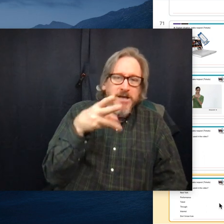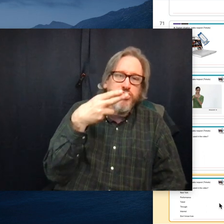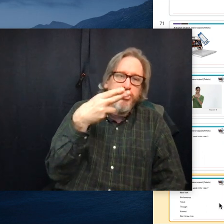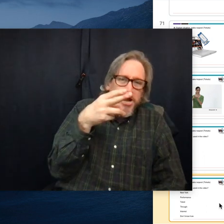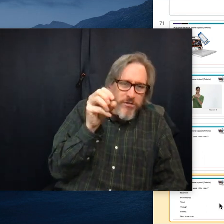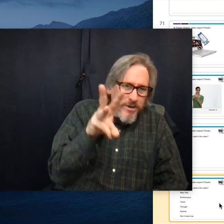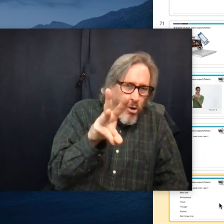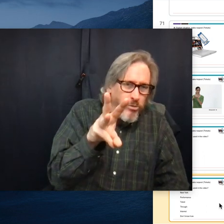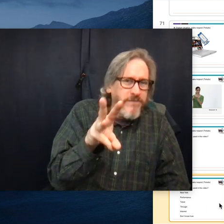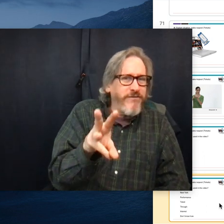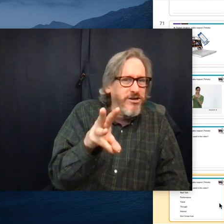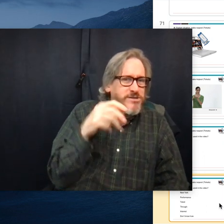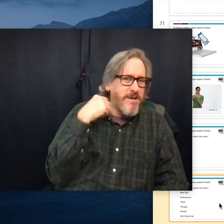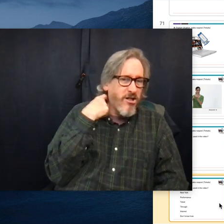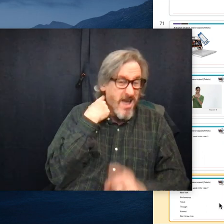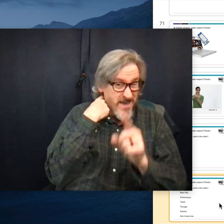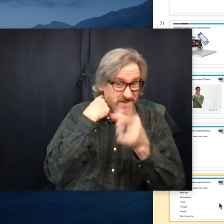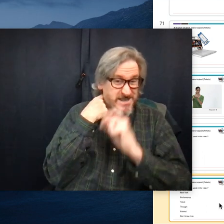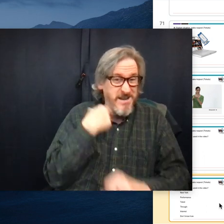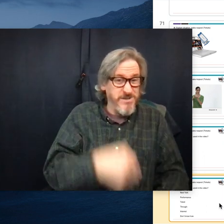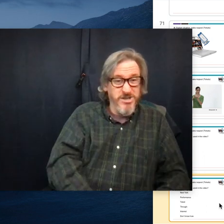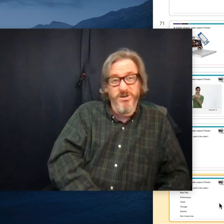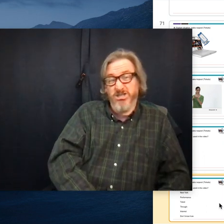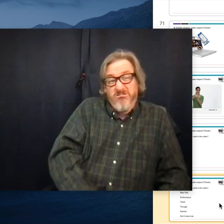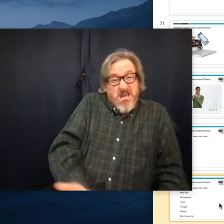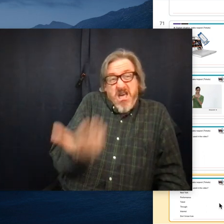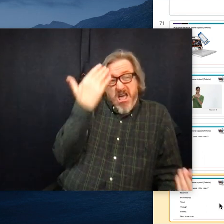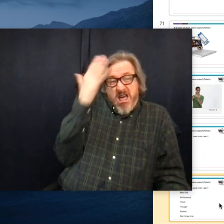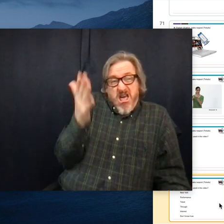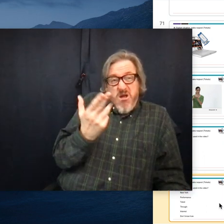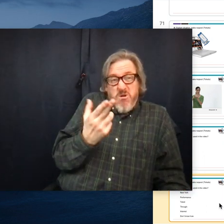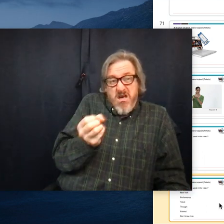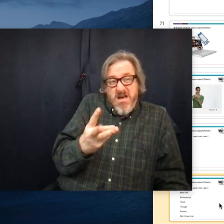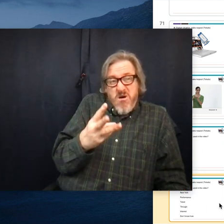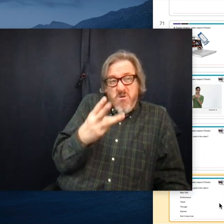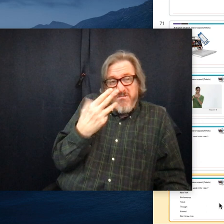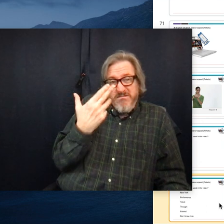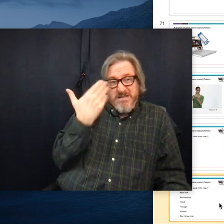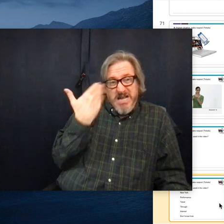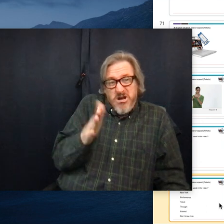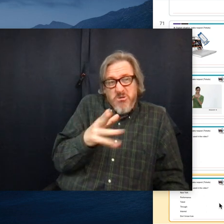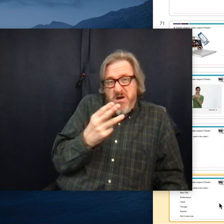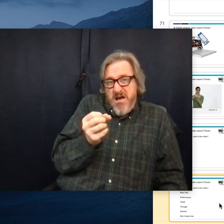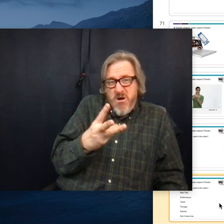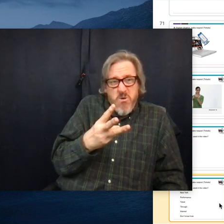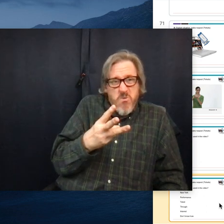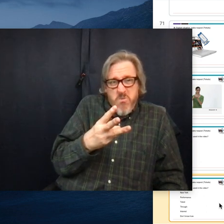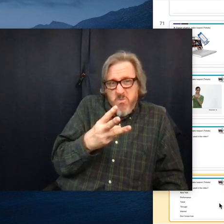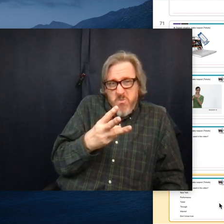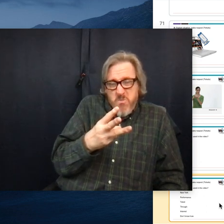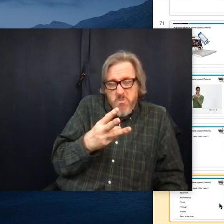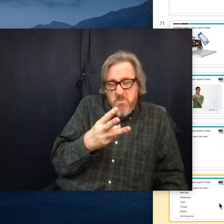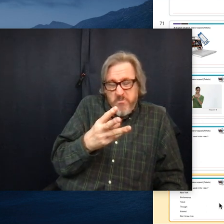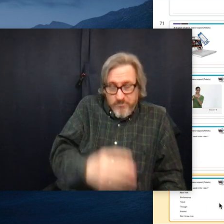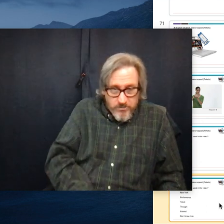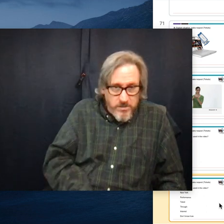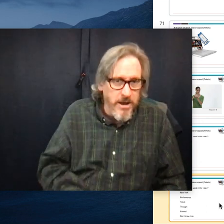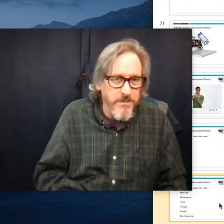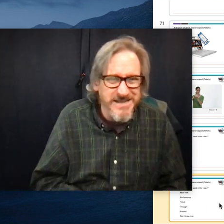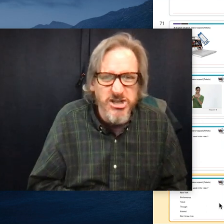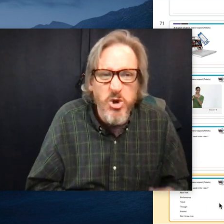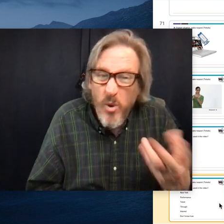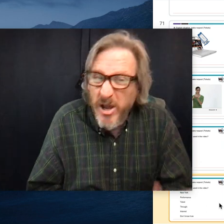smooth. Memorize the fake phone number. That's 8.6, I think. Memorize the phone number so that when you give it,